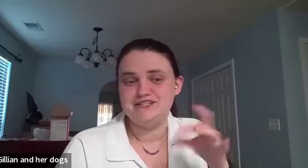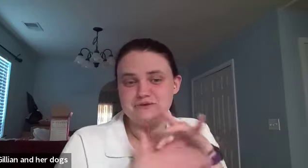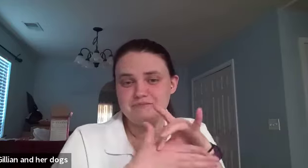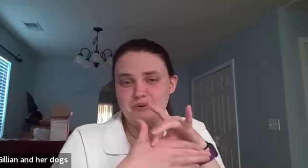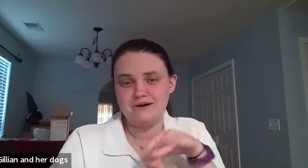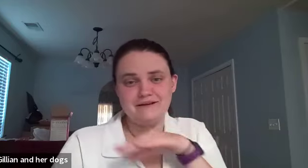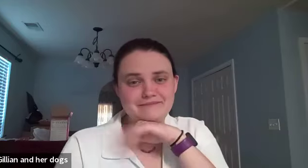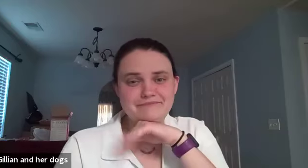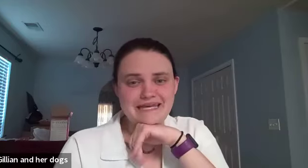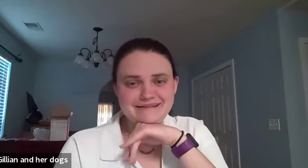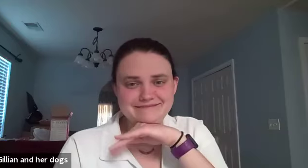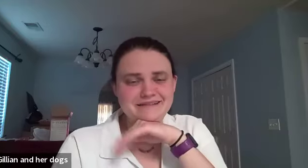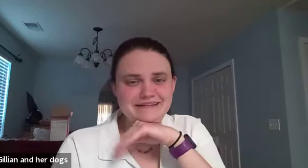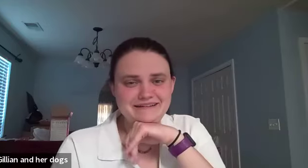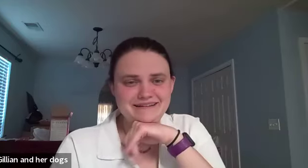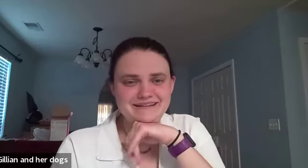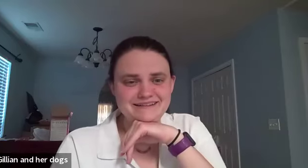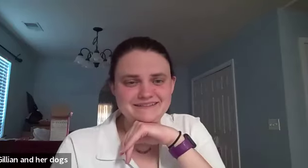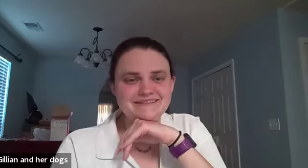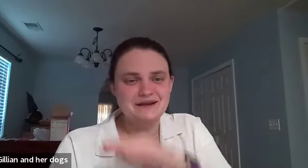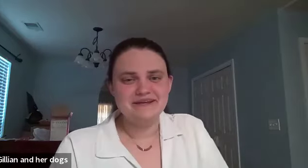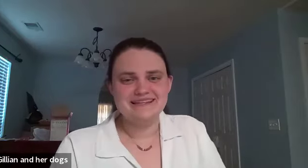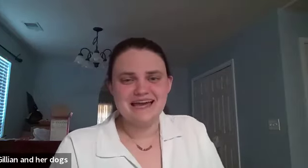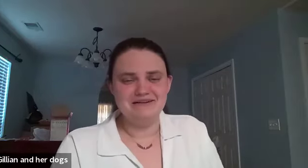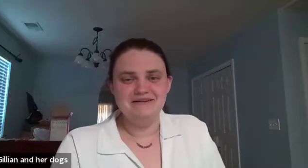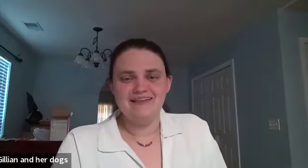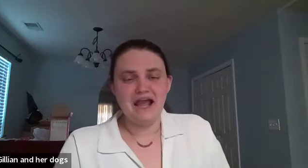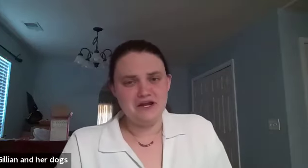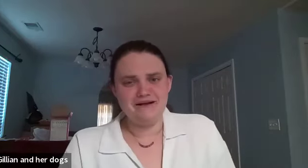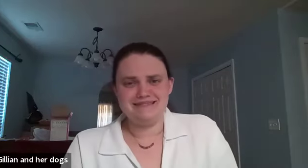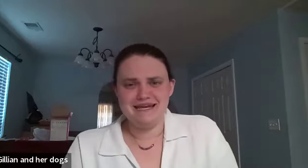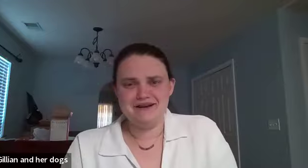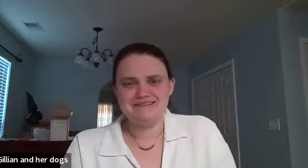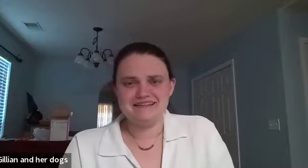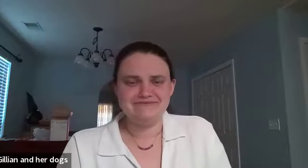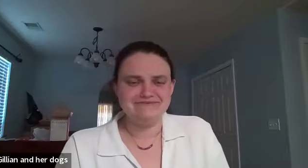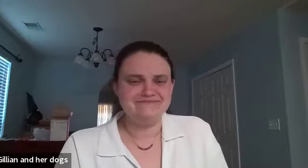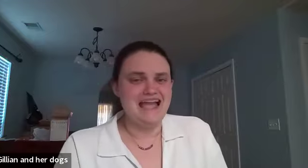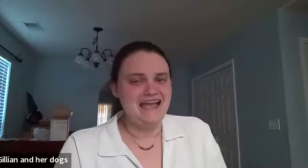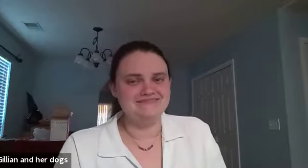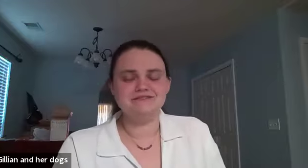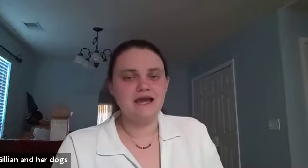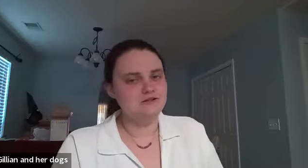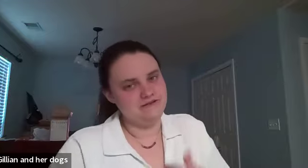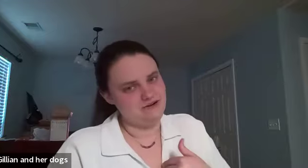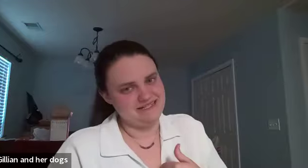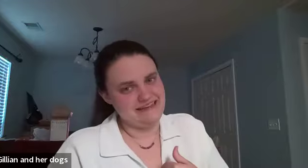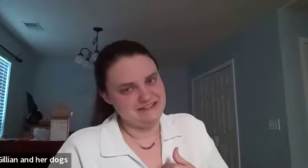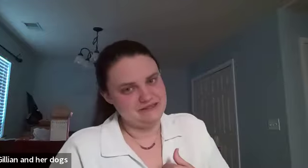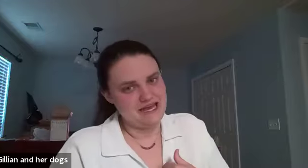than doing pork pig. Because I don't like I know I said it, but I was like, I don't even always like doing